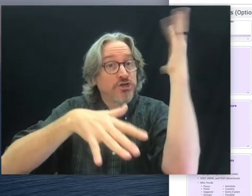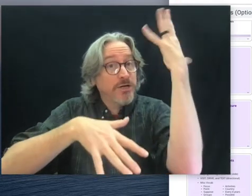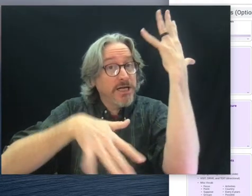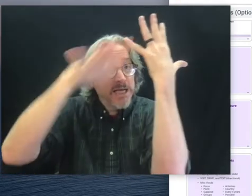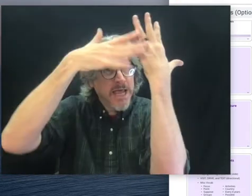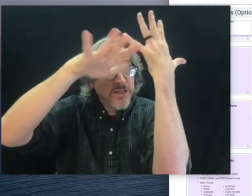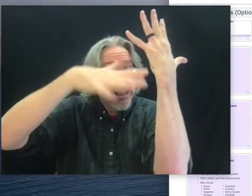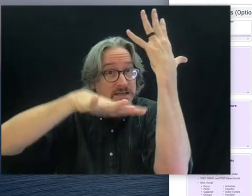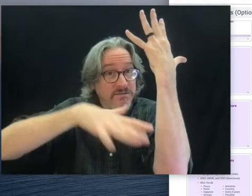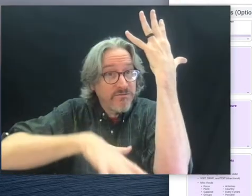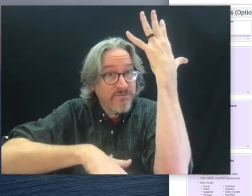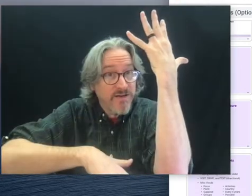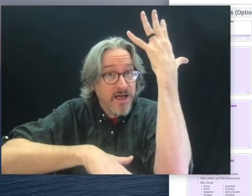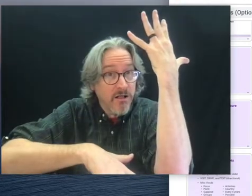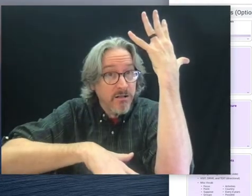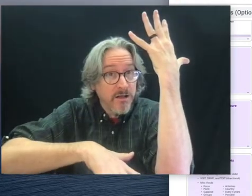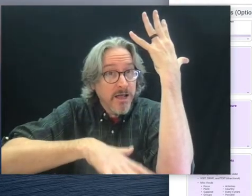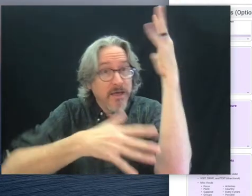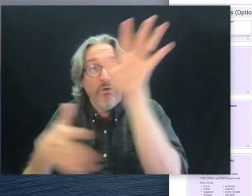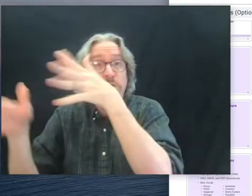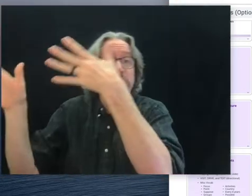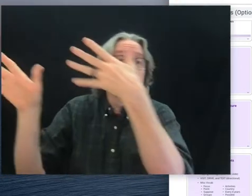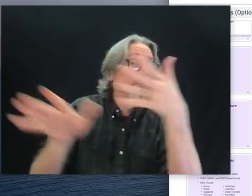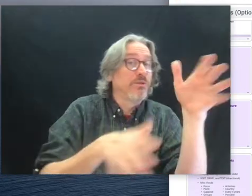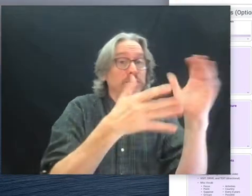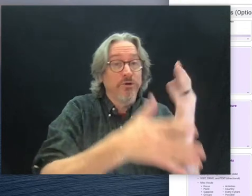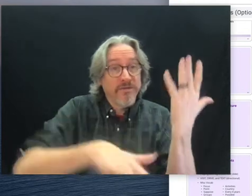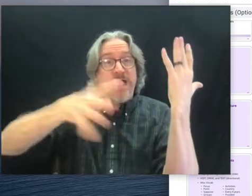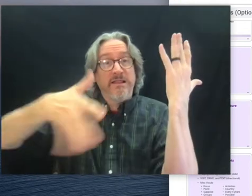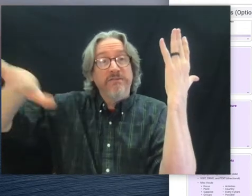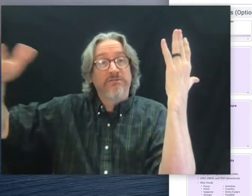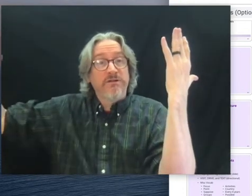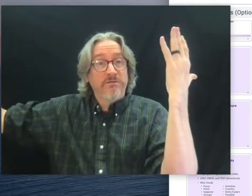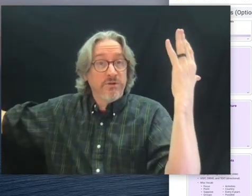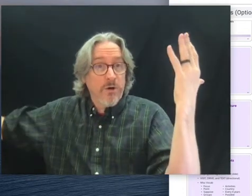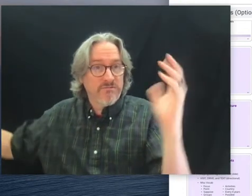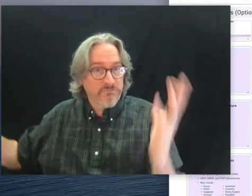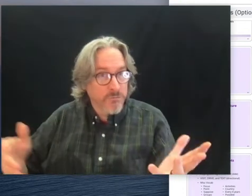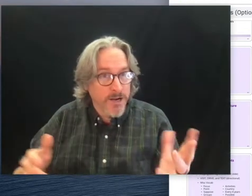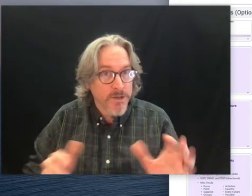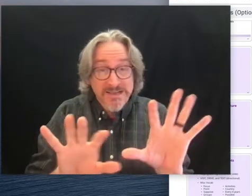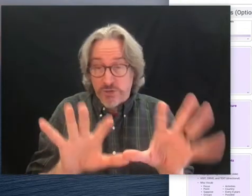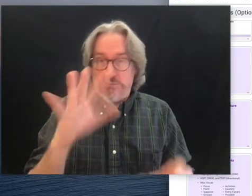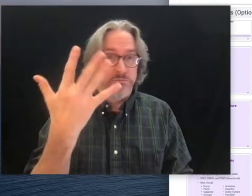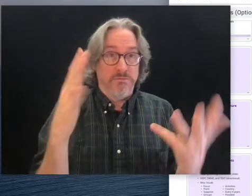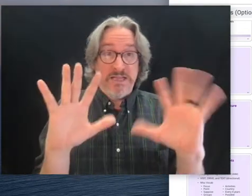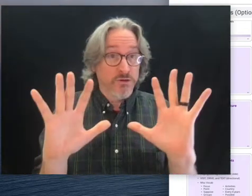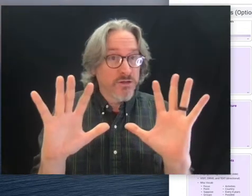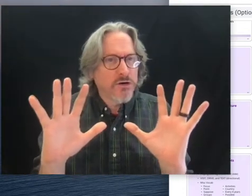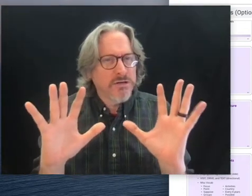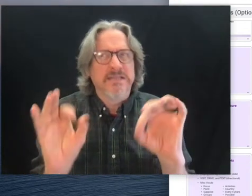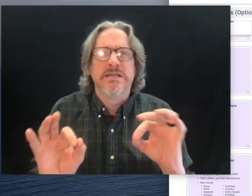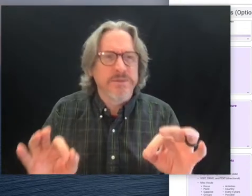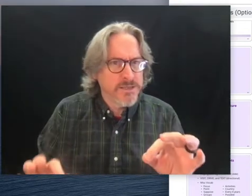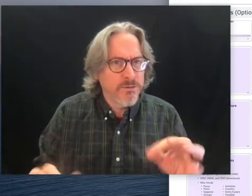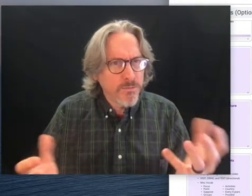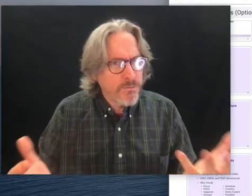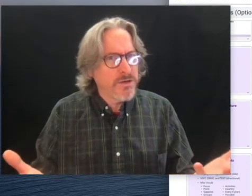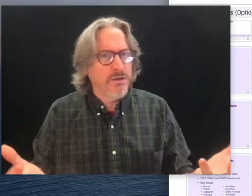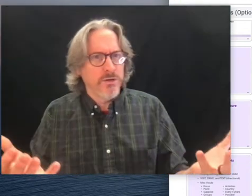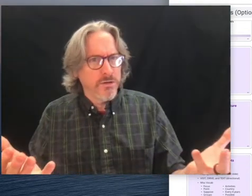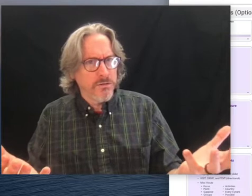a tree and the leaf fell and the wind blew and that leaf flew off. Okay. So they tend to be